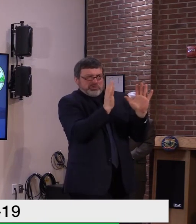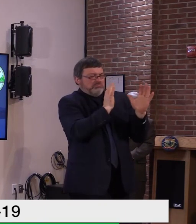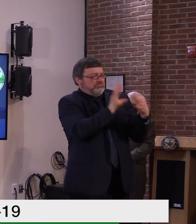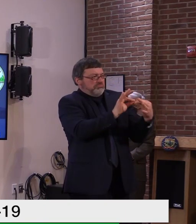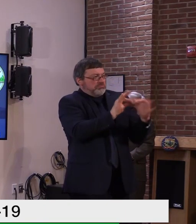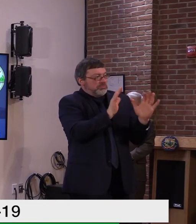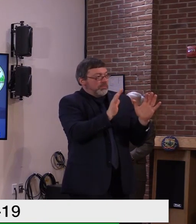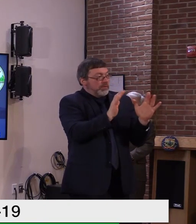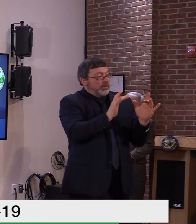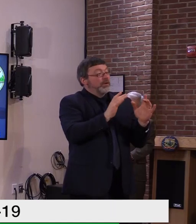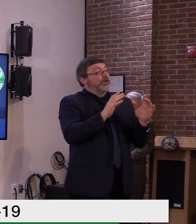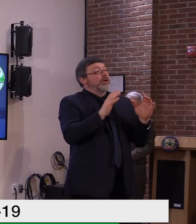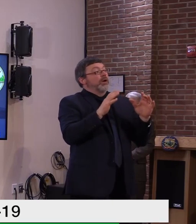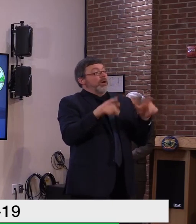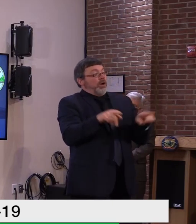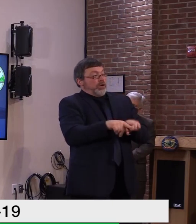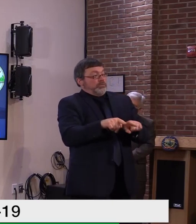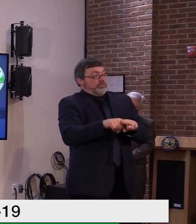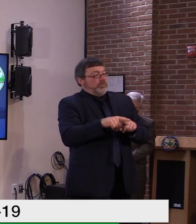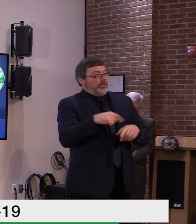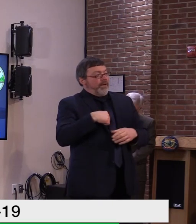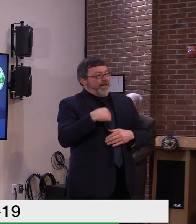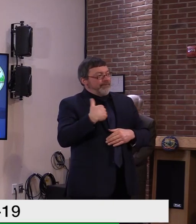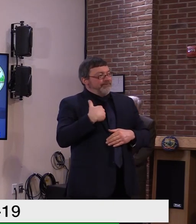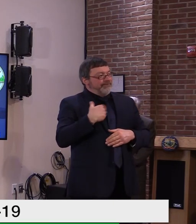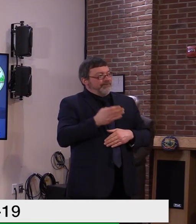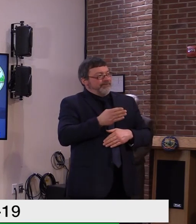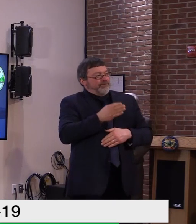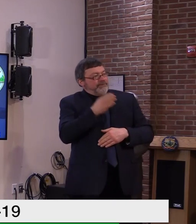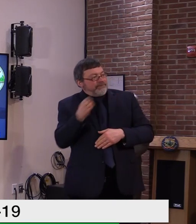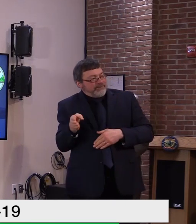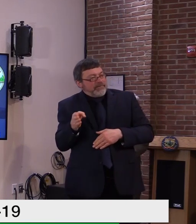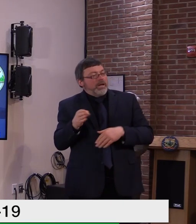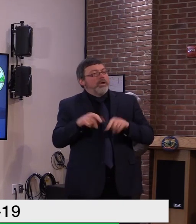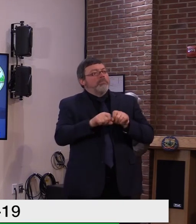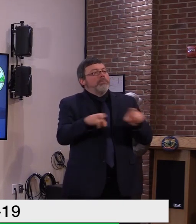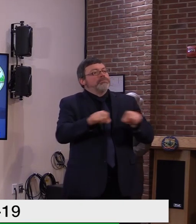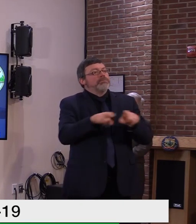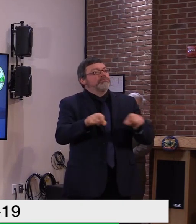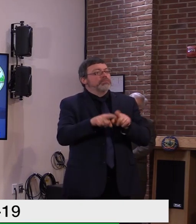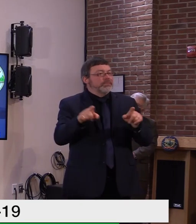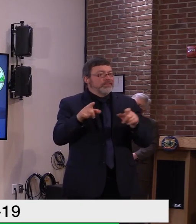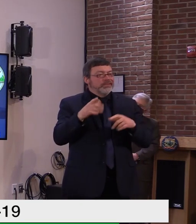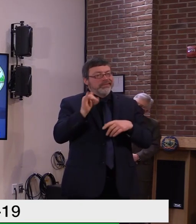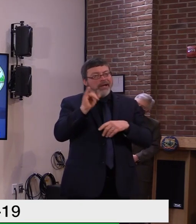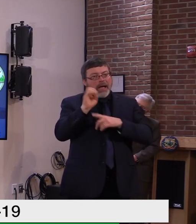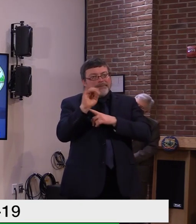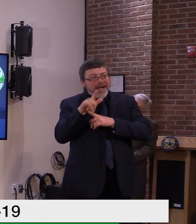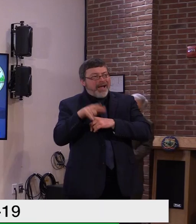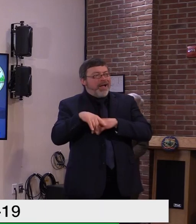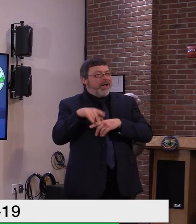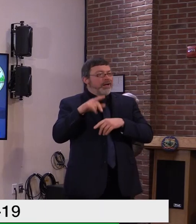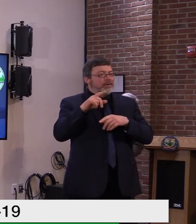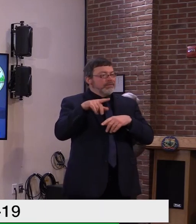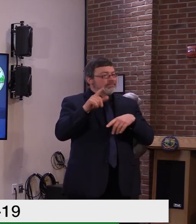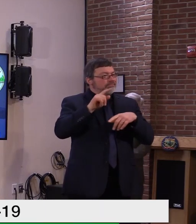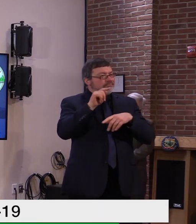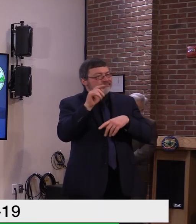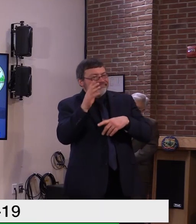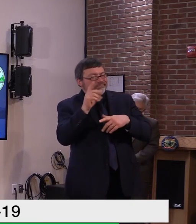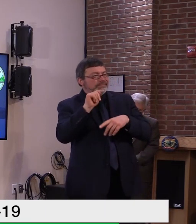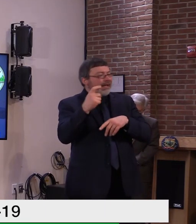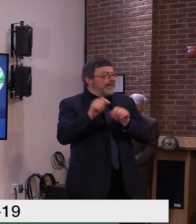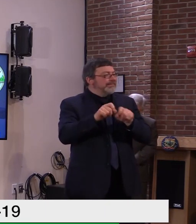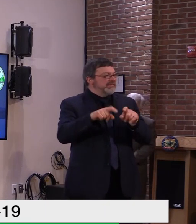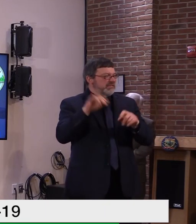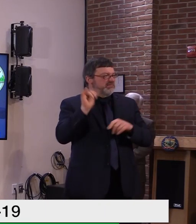which go out to the entire clinical community and create an awareness about who's included in this group of 1A